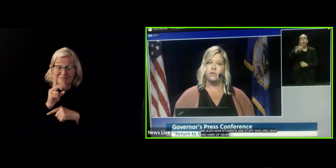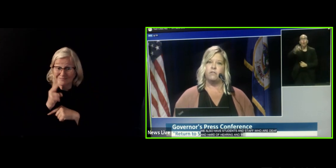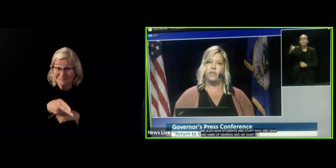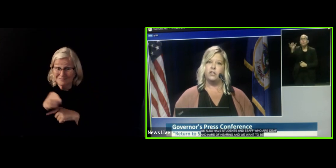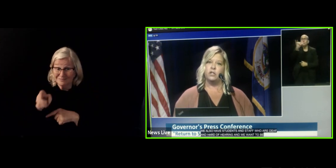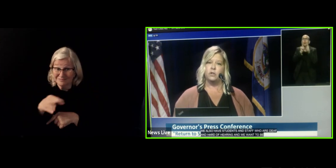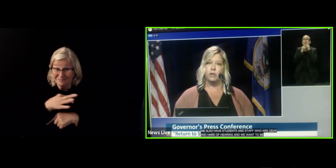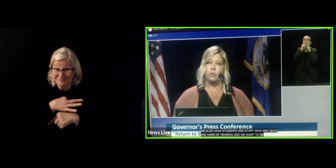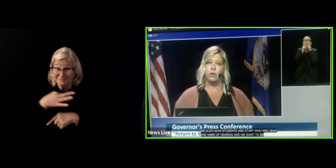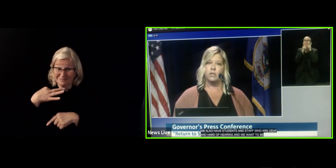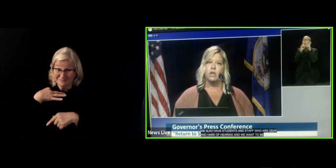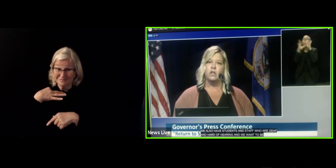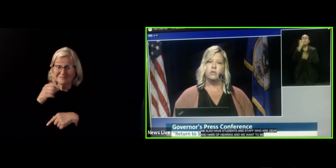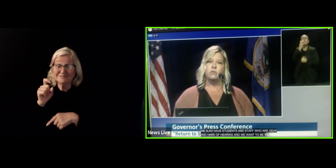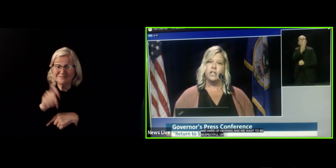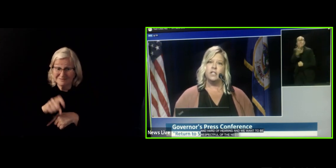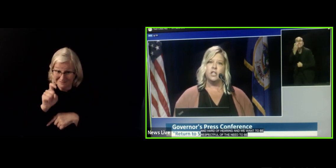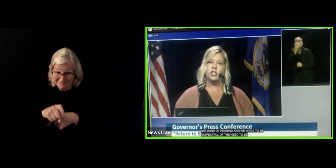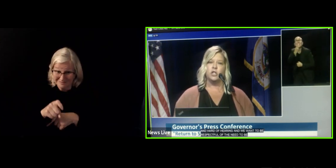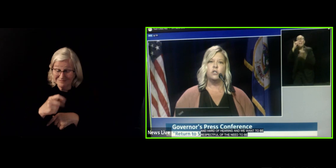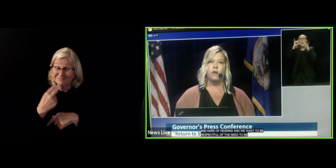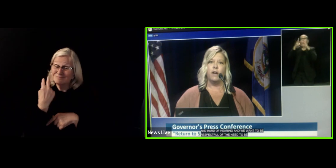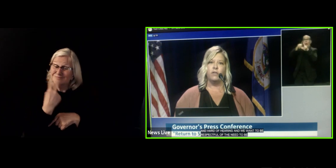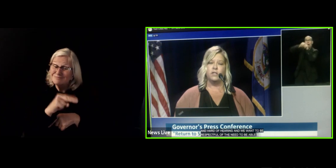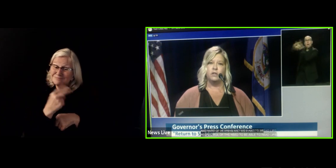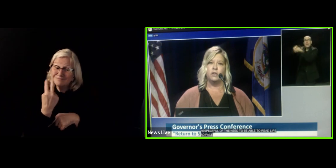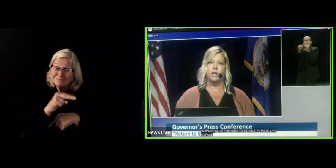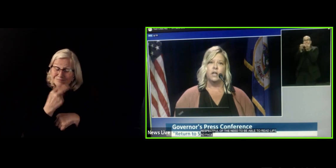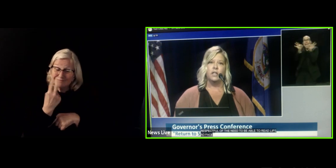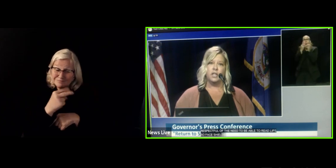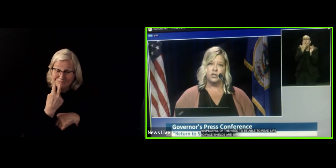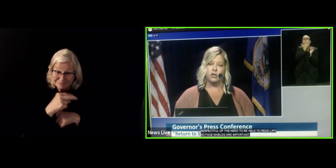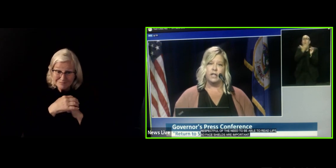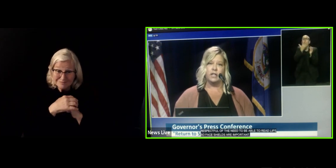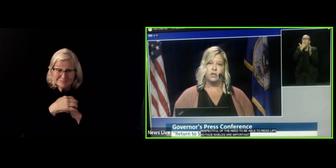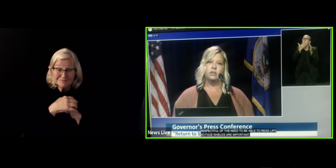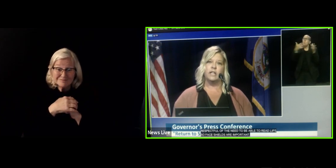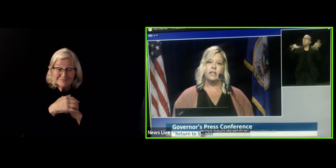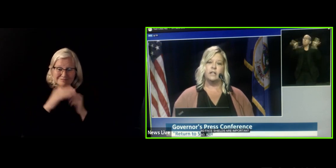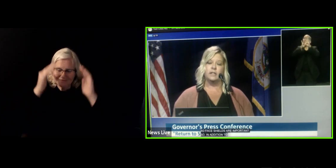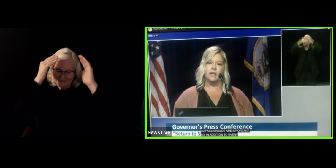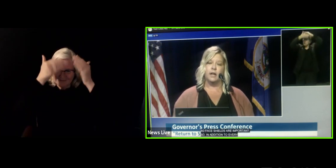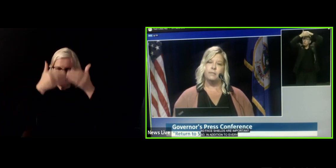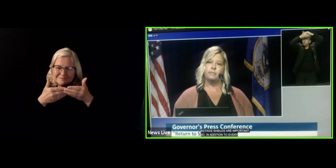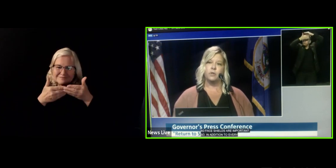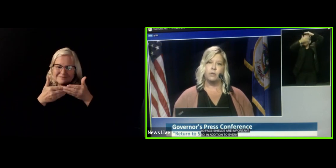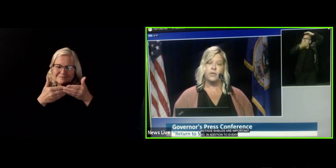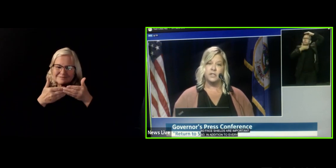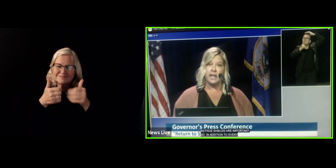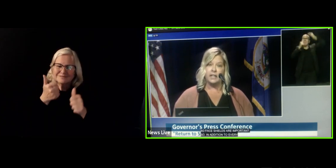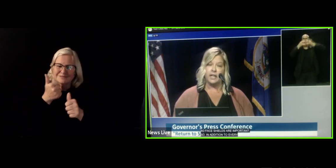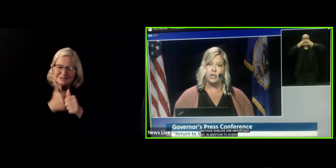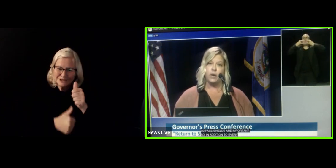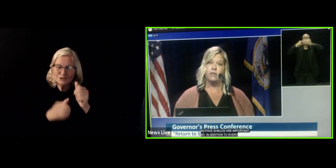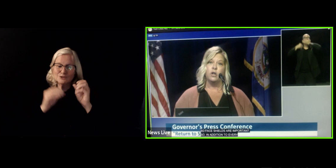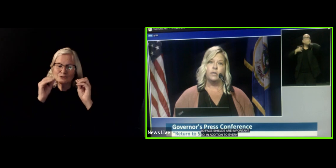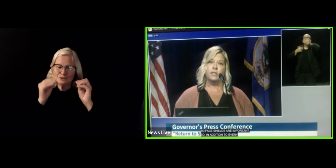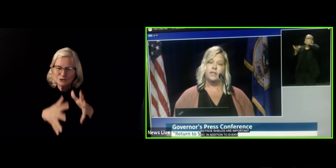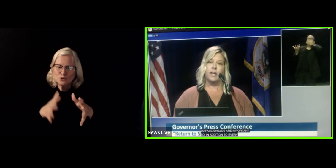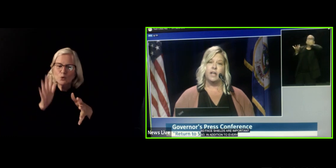And so face shields are important. So in addition to every single teacher and adult in the throughout the state in